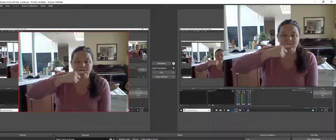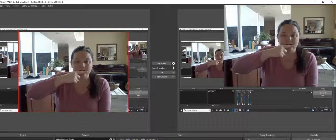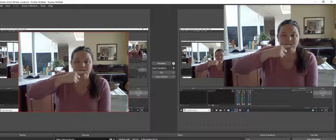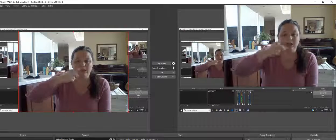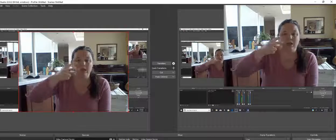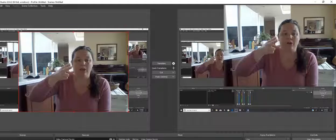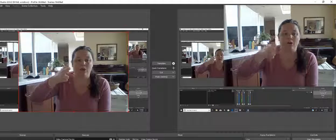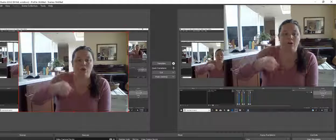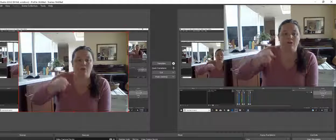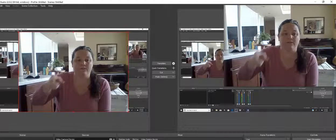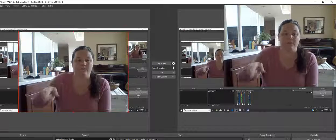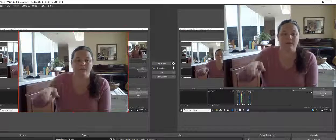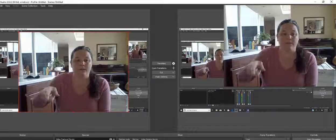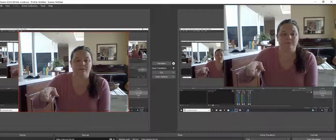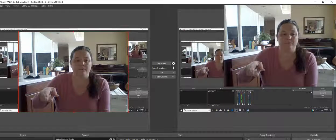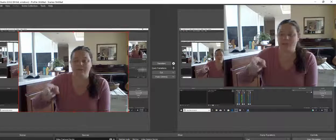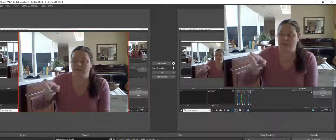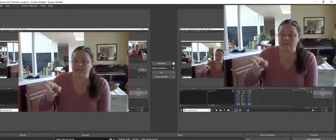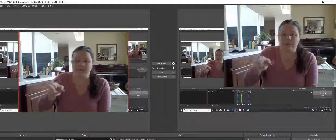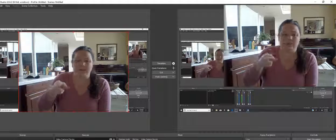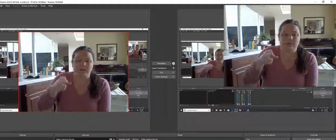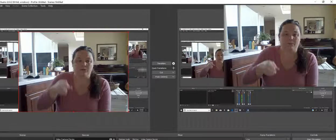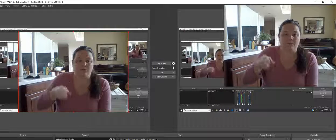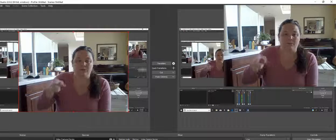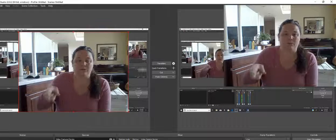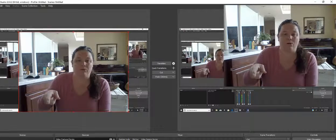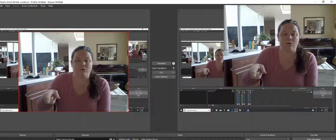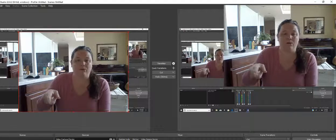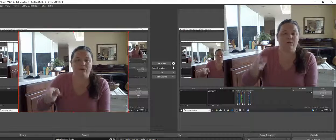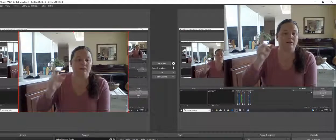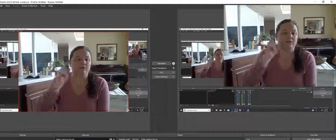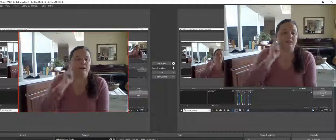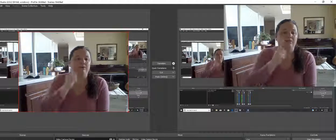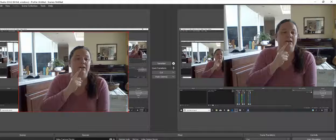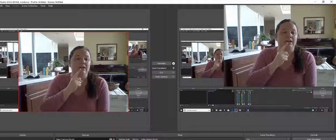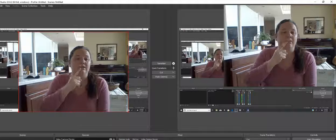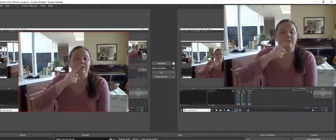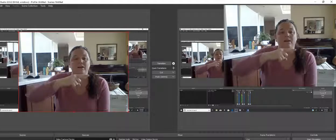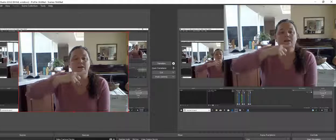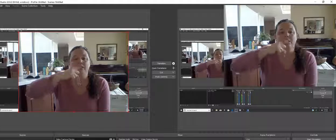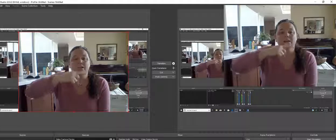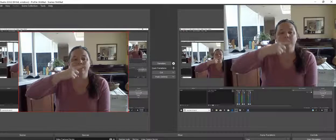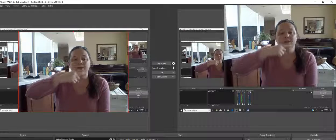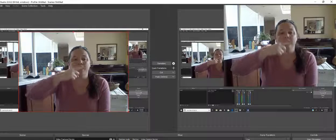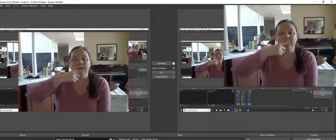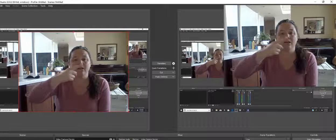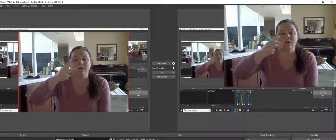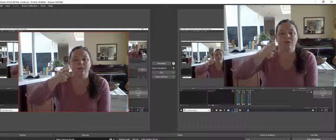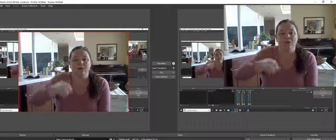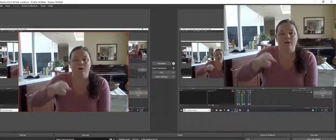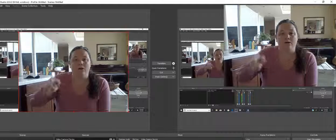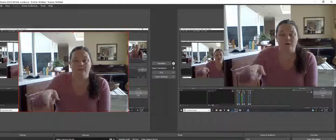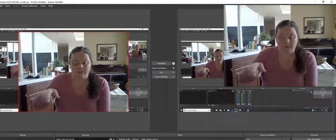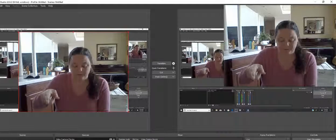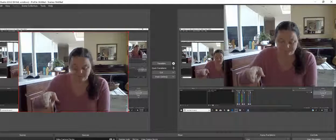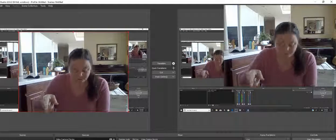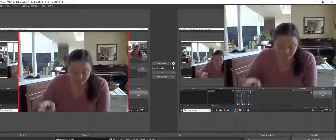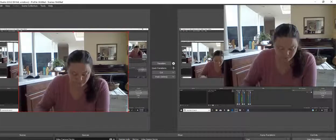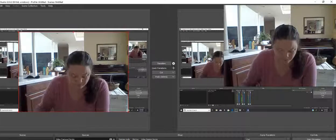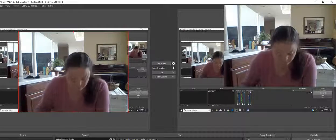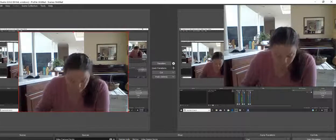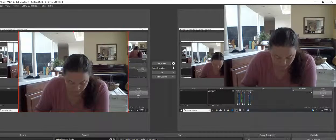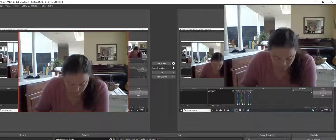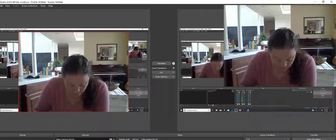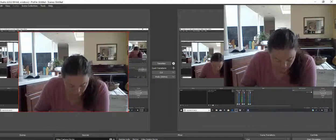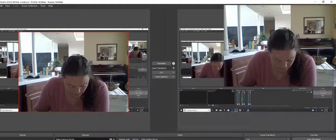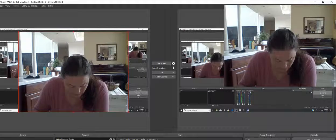hearing, and hard of hearing. HH, bounce it for hard of hearing. So we have deaf, hearing, and hard of hearing.